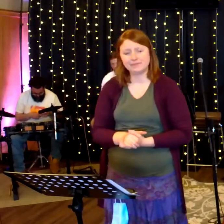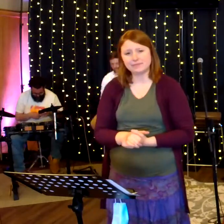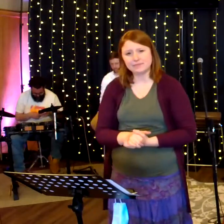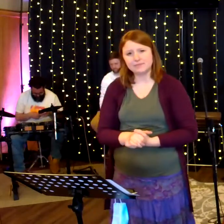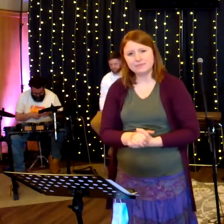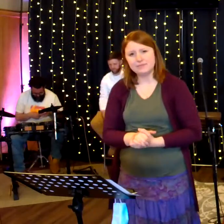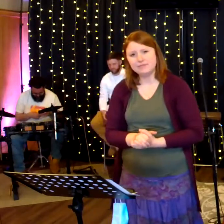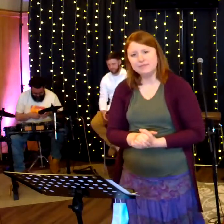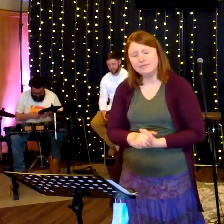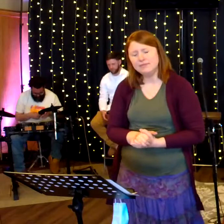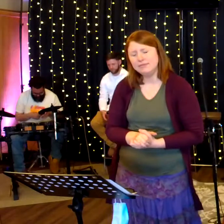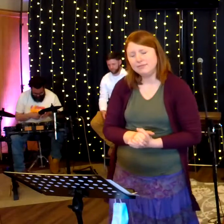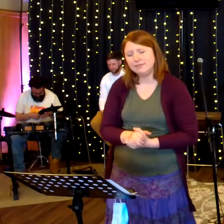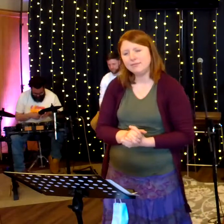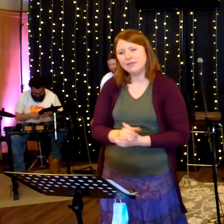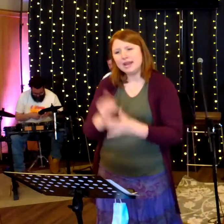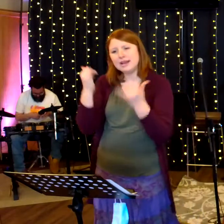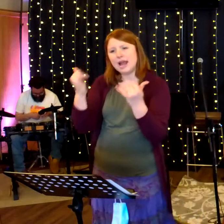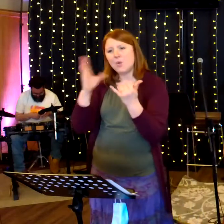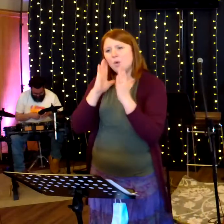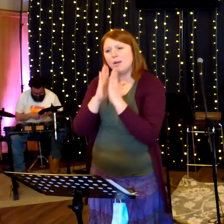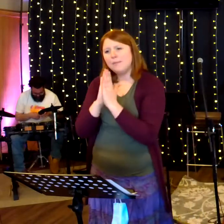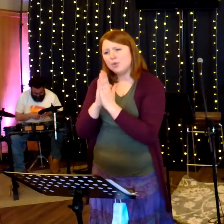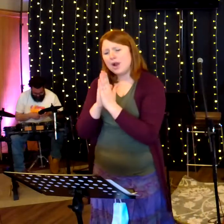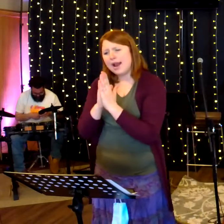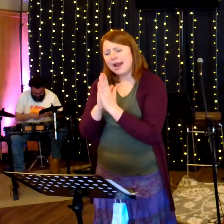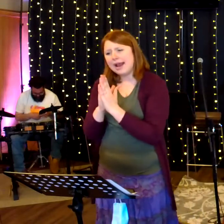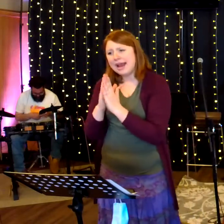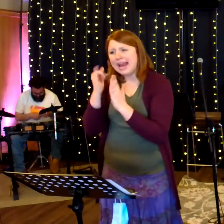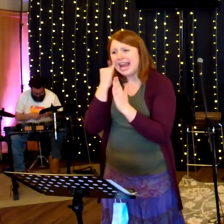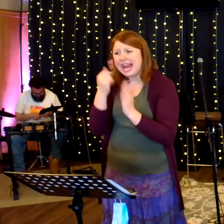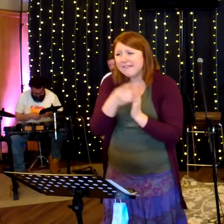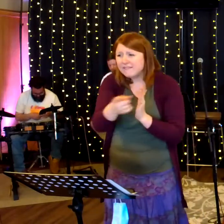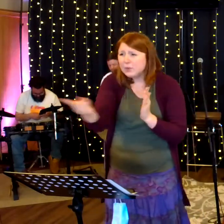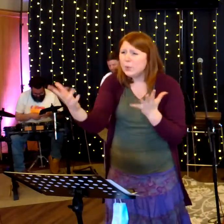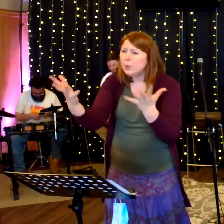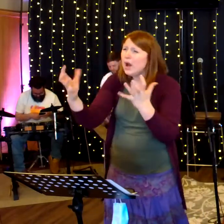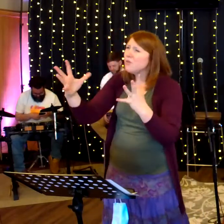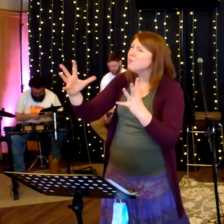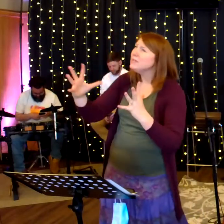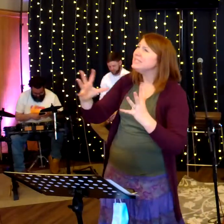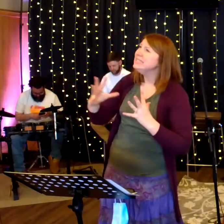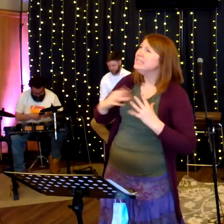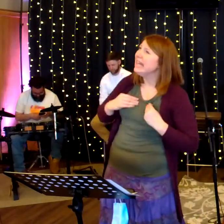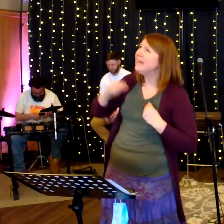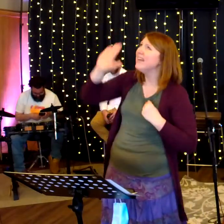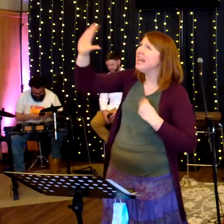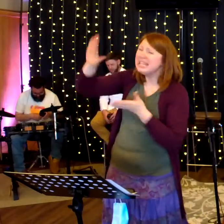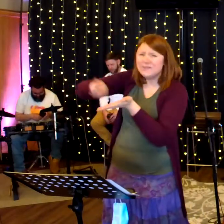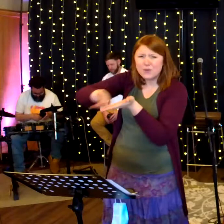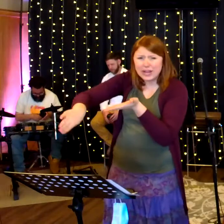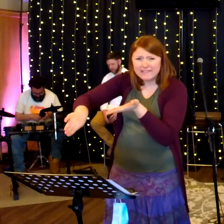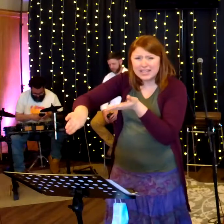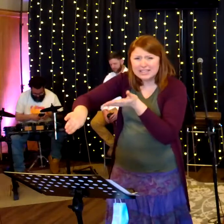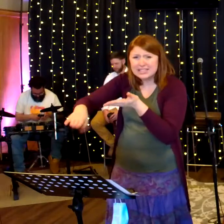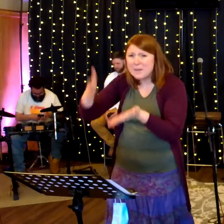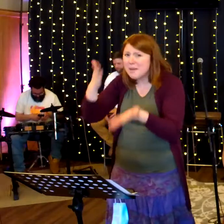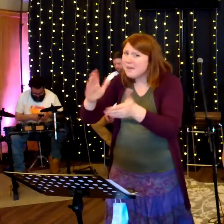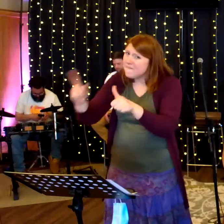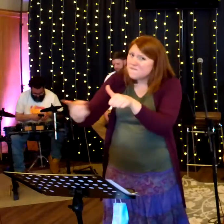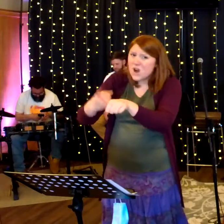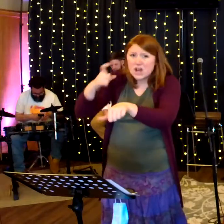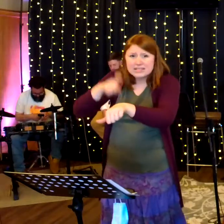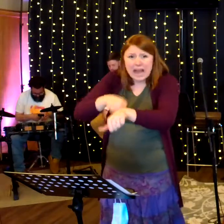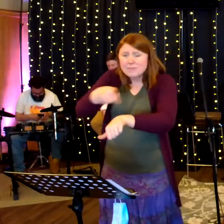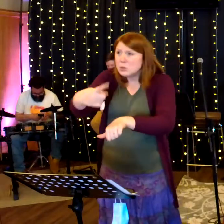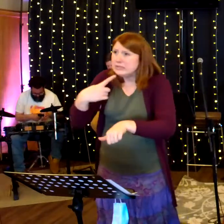Now we're going to pray together in a second. And if you want to receive that grace, again, whether it's the first time you've ever said these words